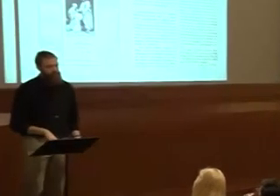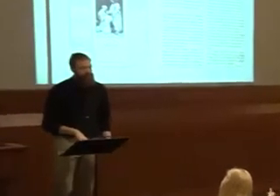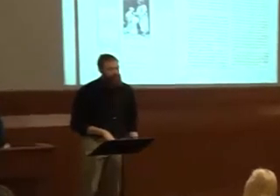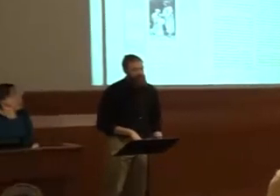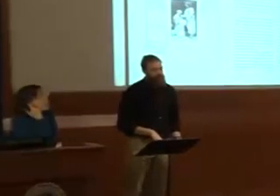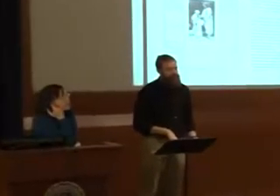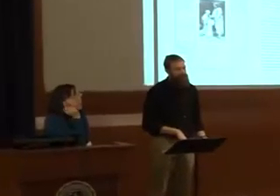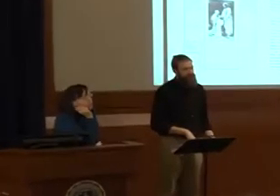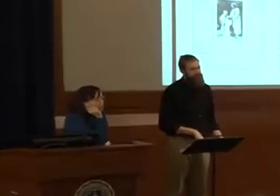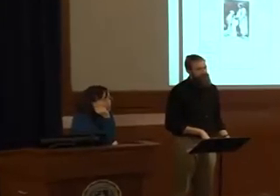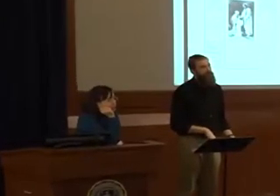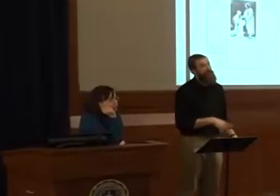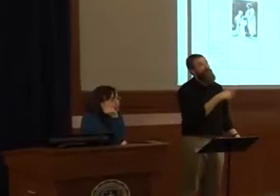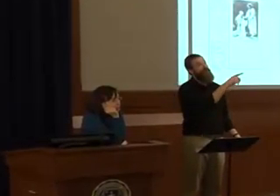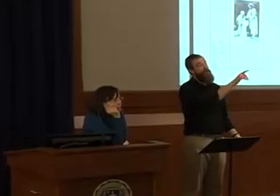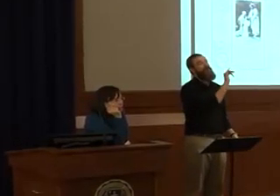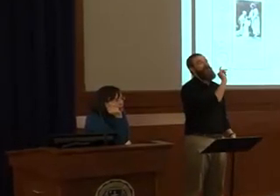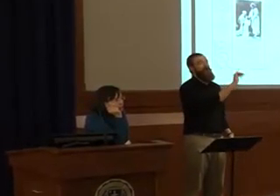Started this periodical.